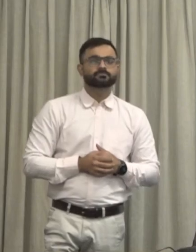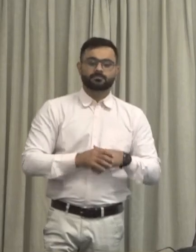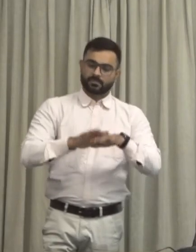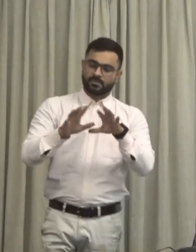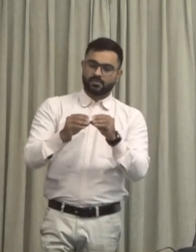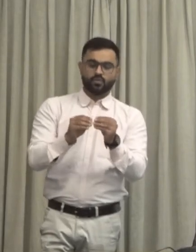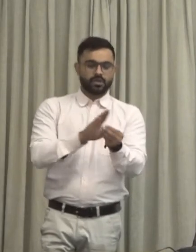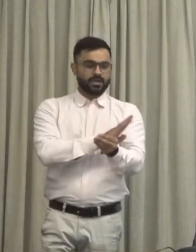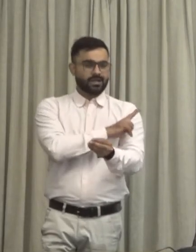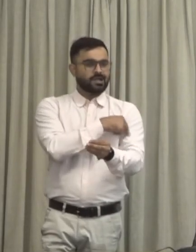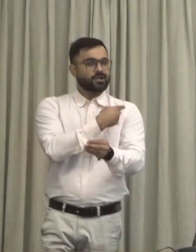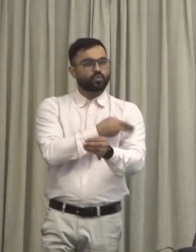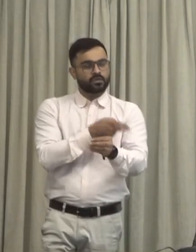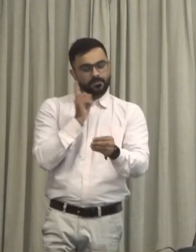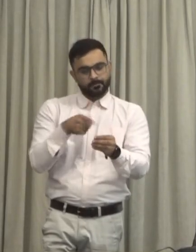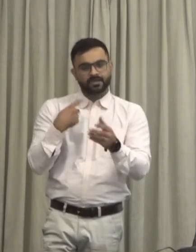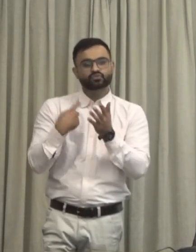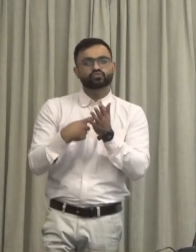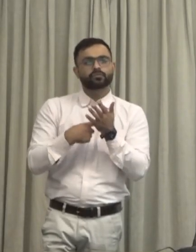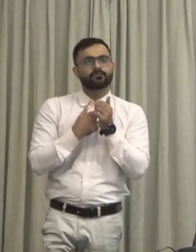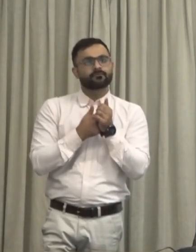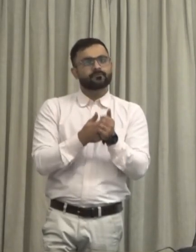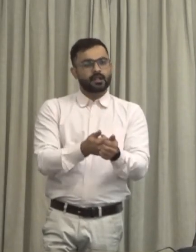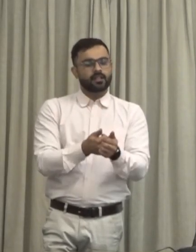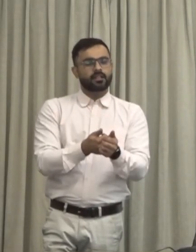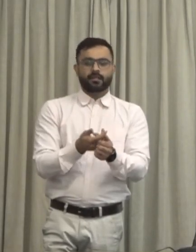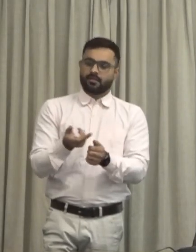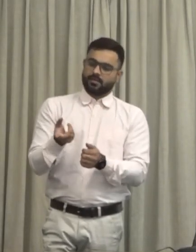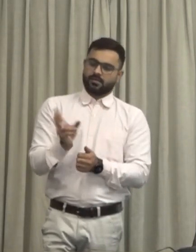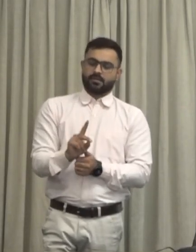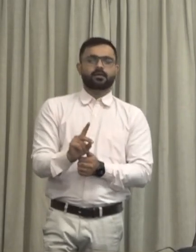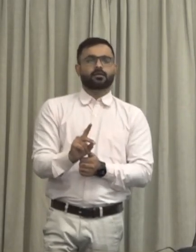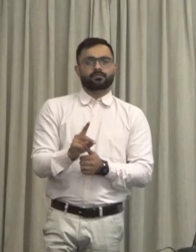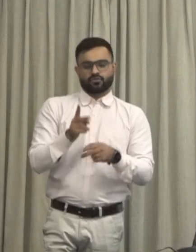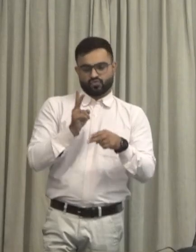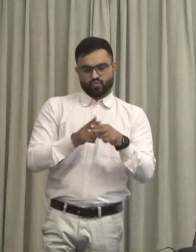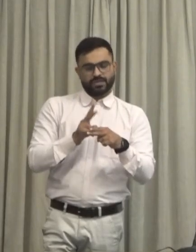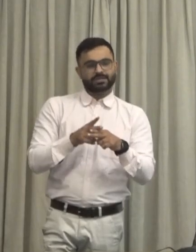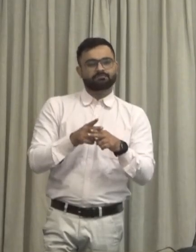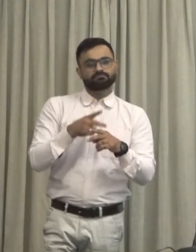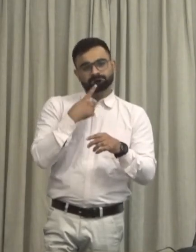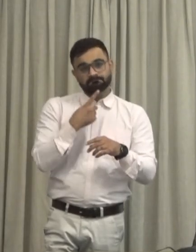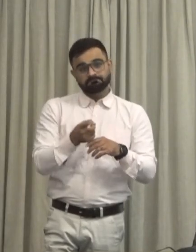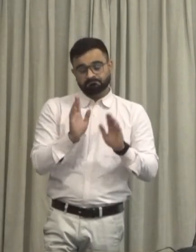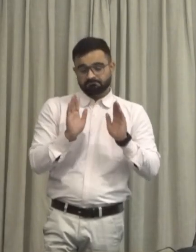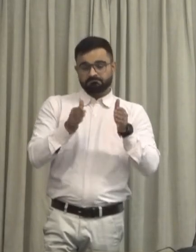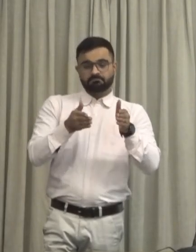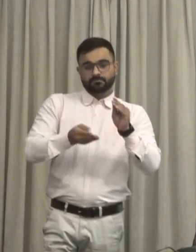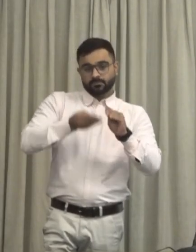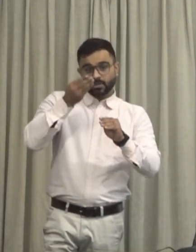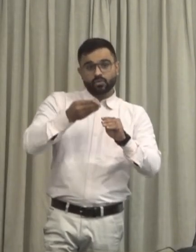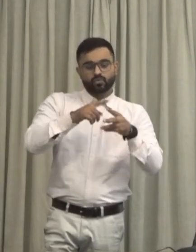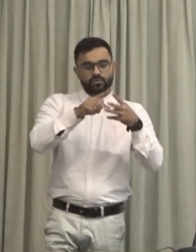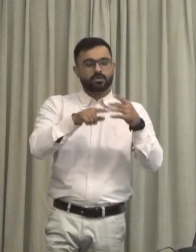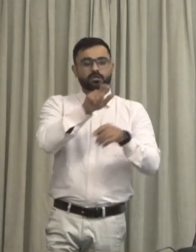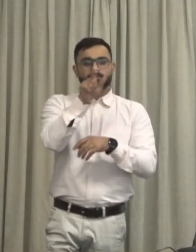all the hospitals should follow these guidelines. But again, I will keep emphasizing that we can make 2 boards,